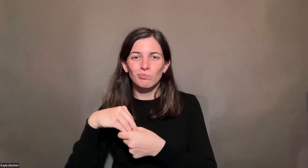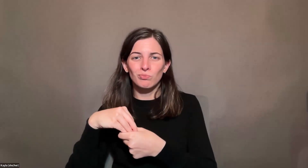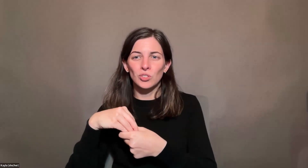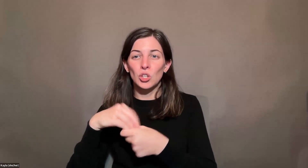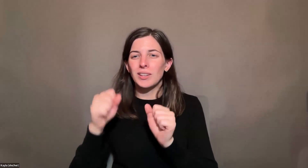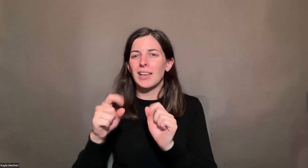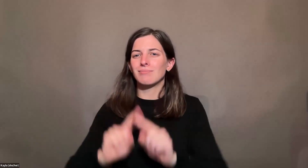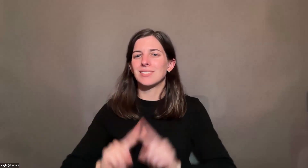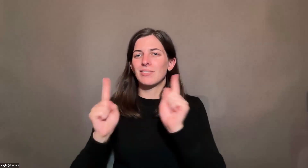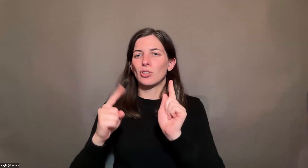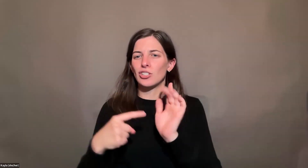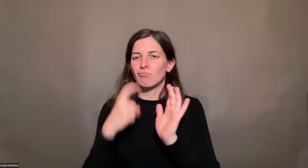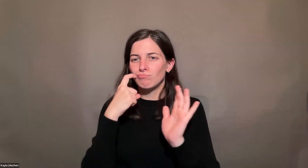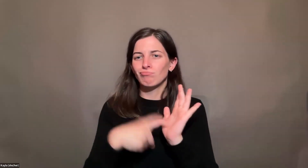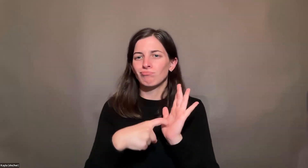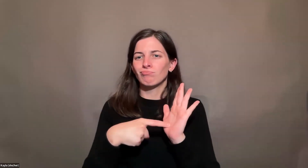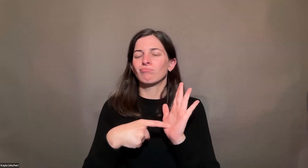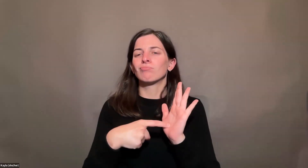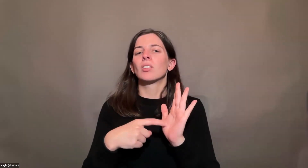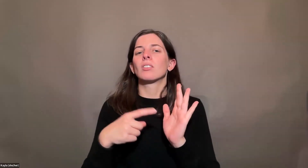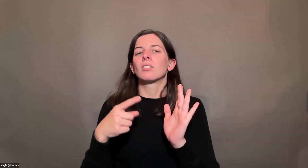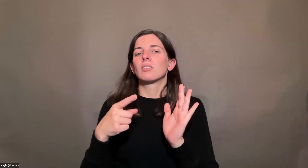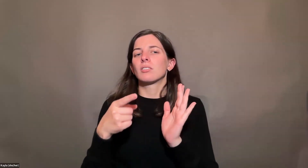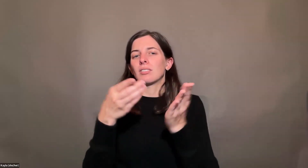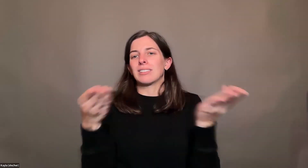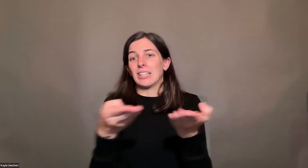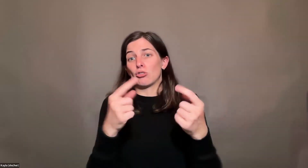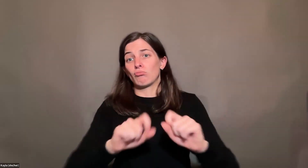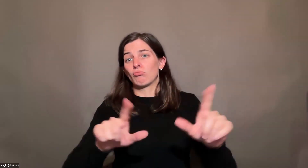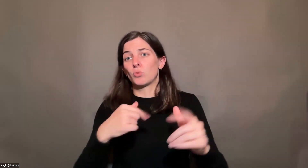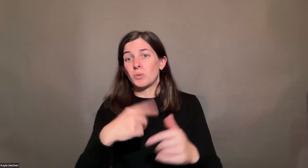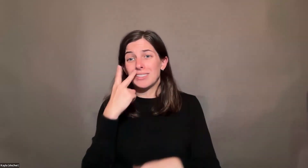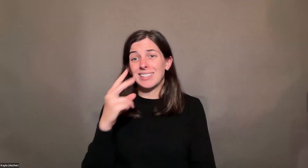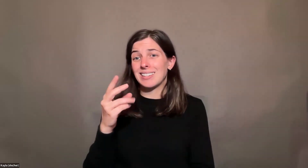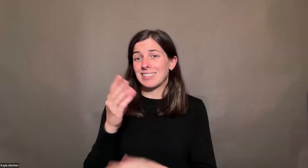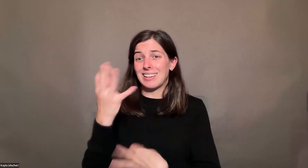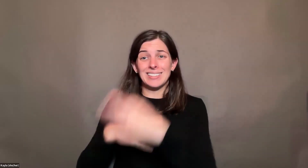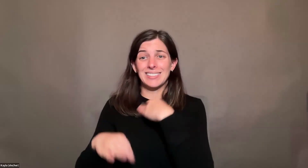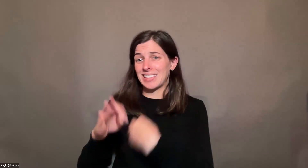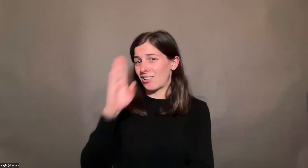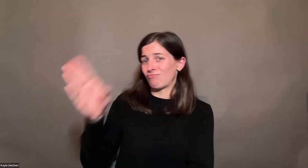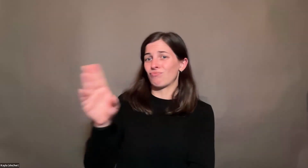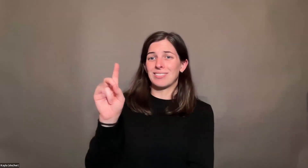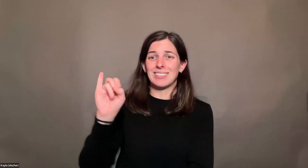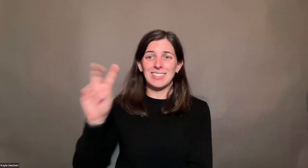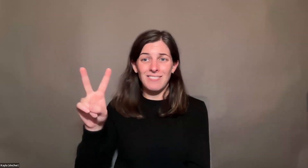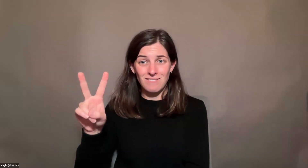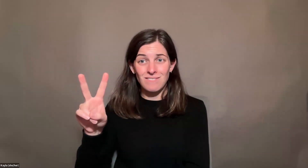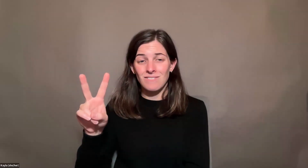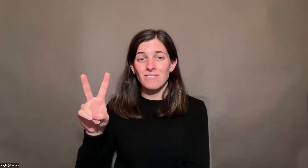right markup or semantic HTML instead of div. And the next thing is like choose your heading